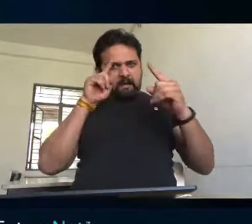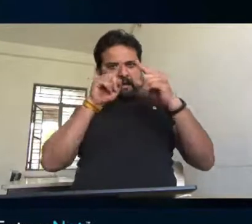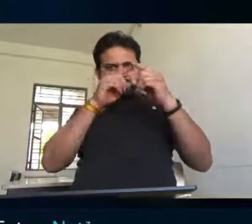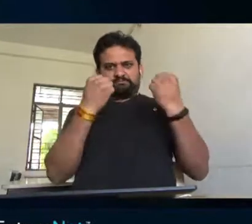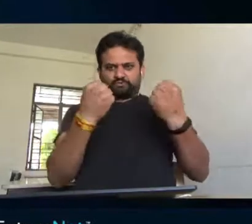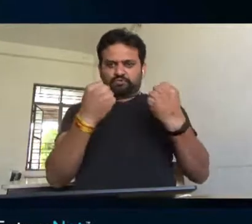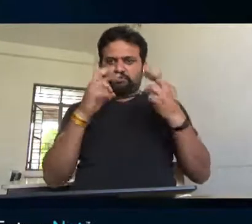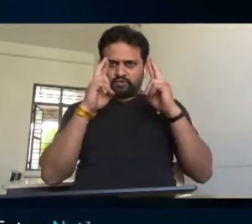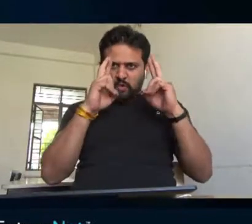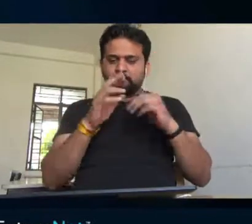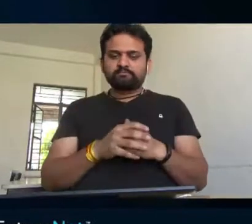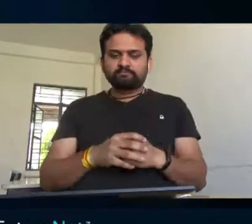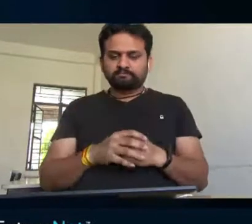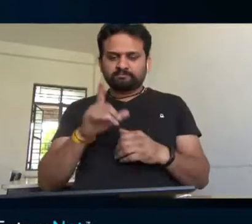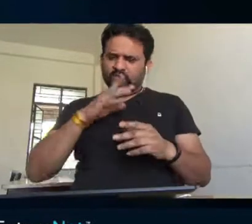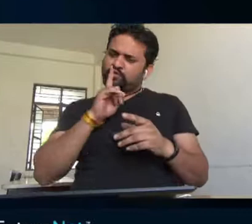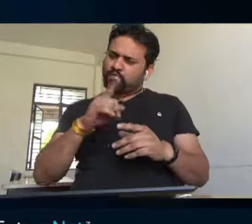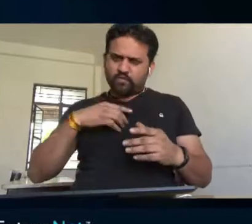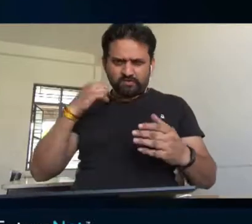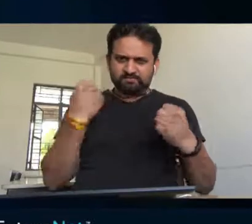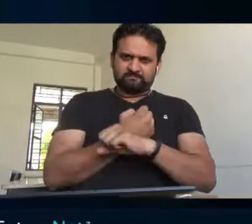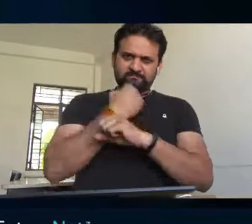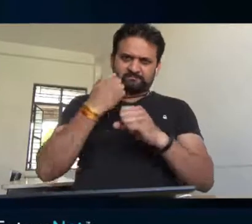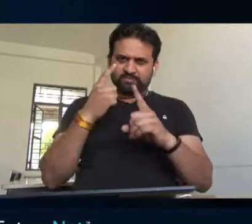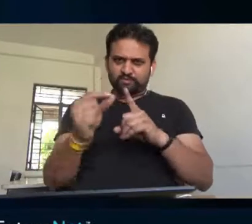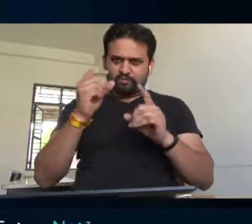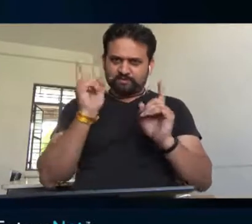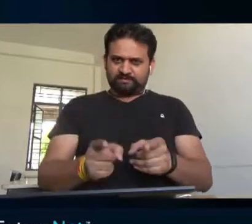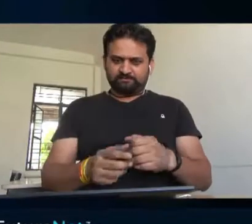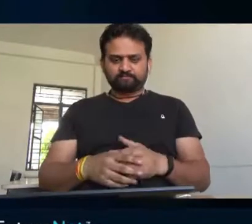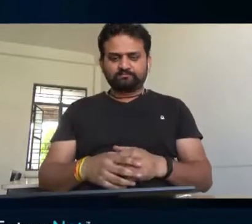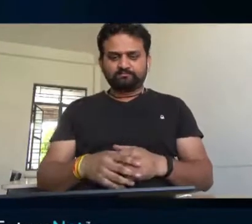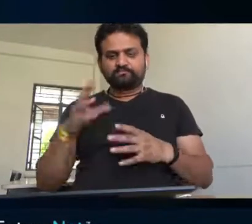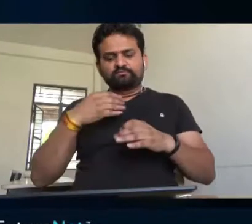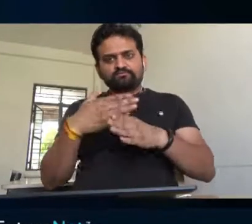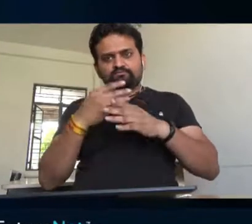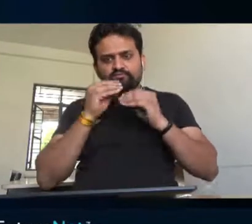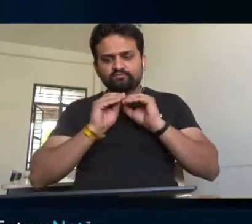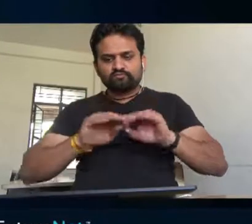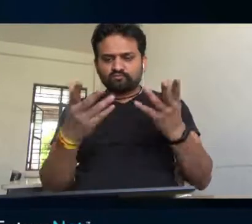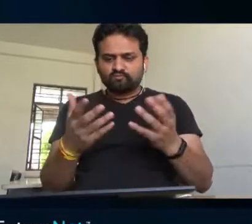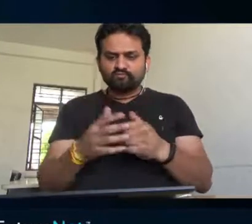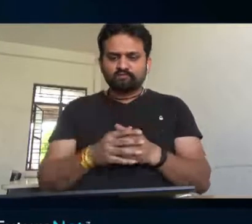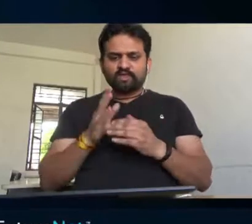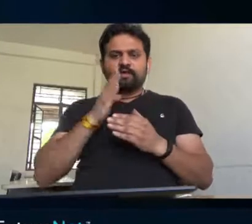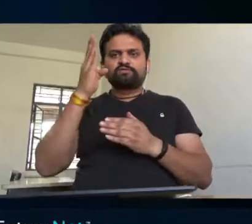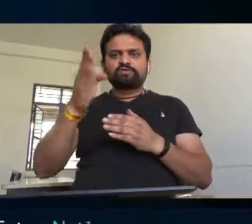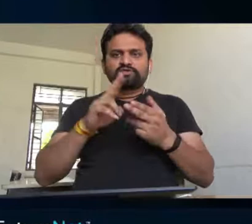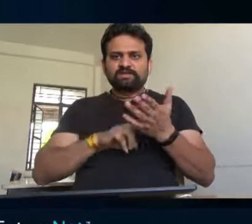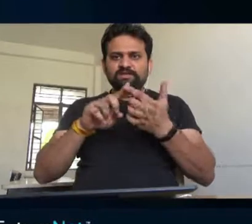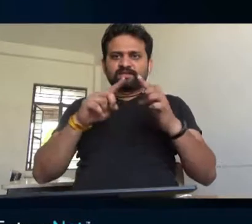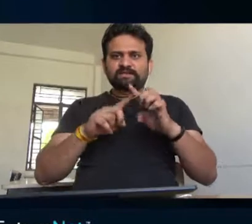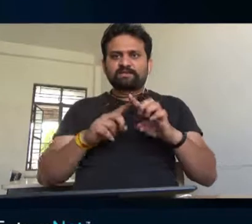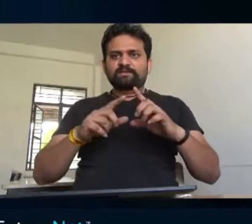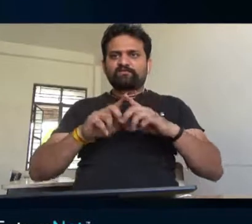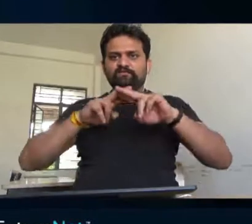for the success. And we want to do something similar, maybe a little bit smaller, but maybe in a few years a little bit bigger.